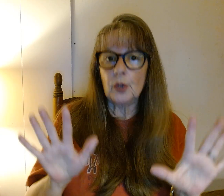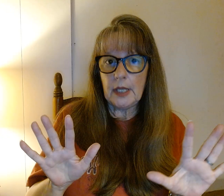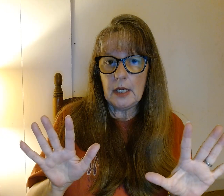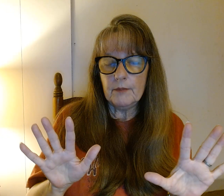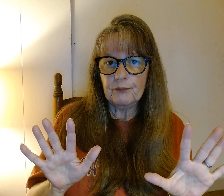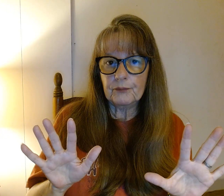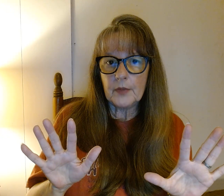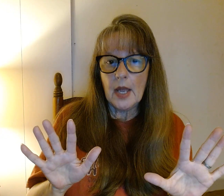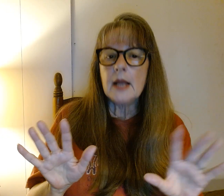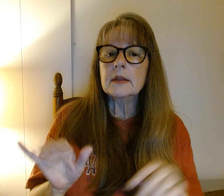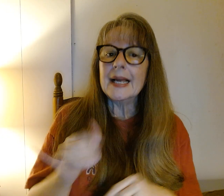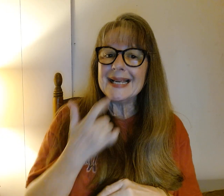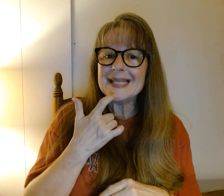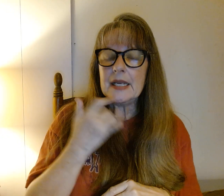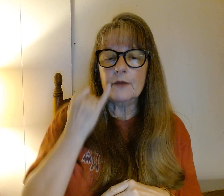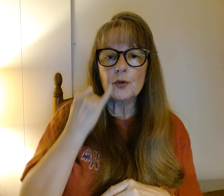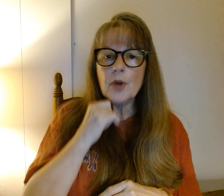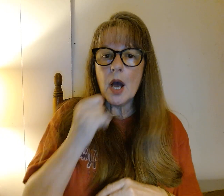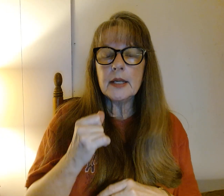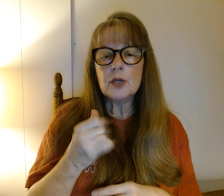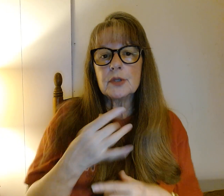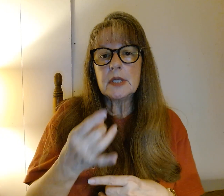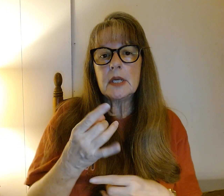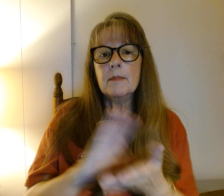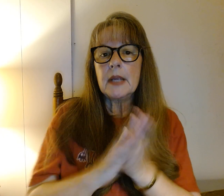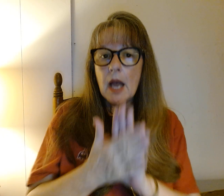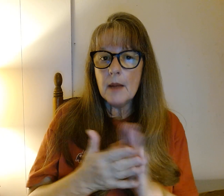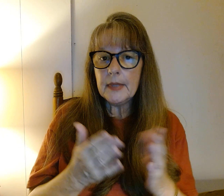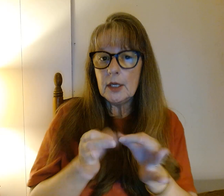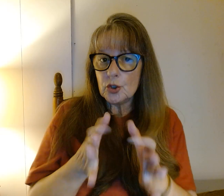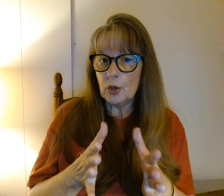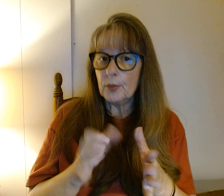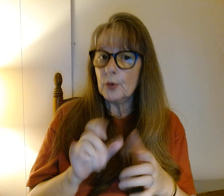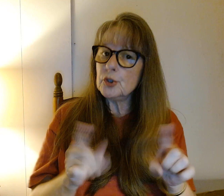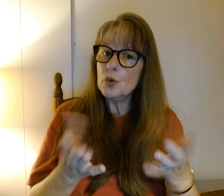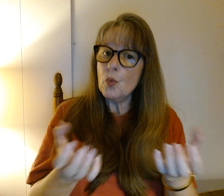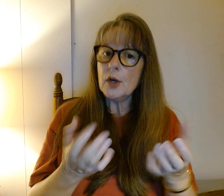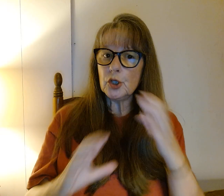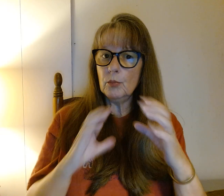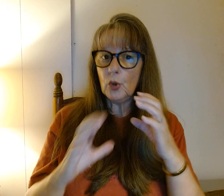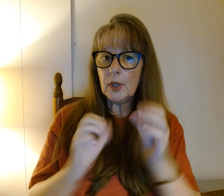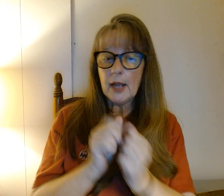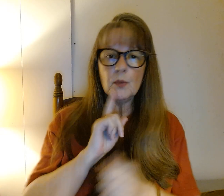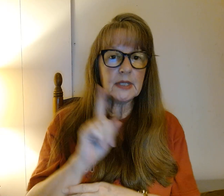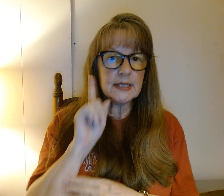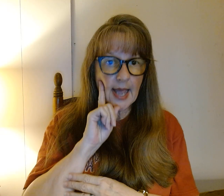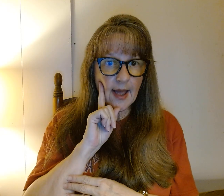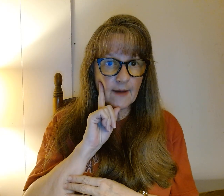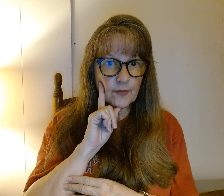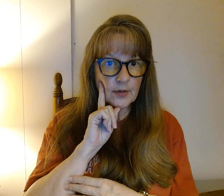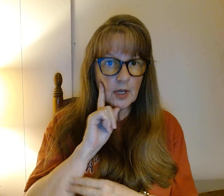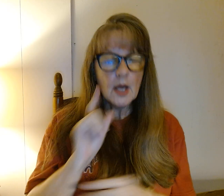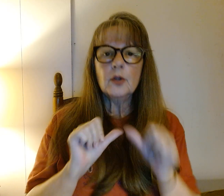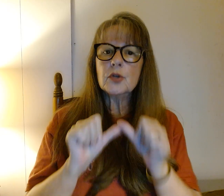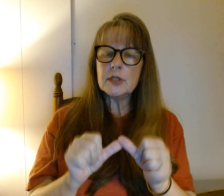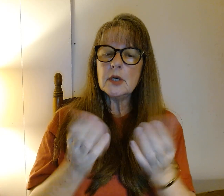clearly. Like I said, if you're not interested in becoming an interpreter, but you want to communicate with the deaf, you still want